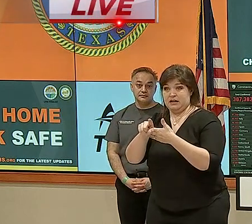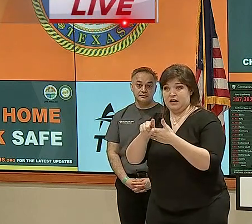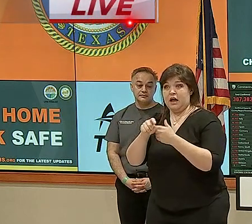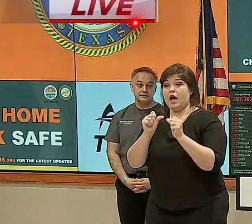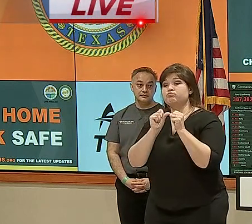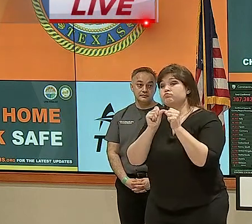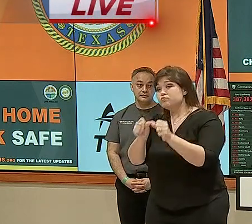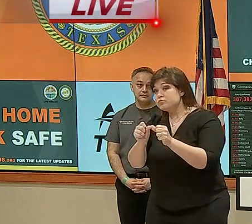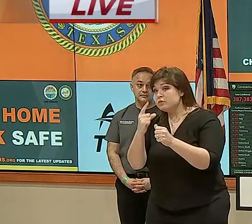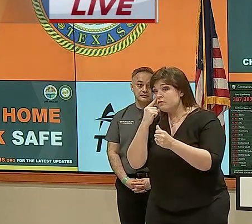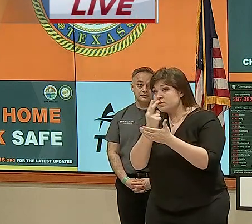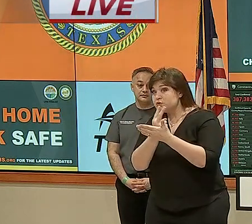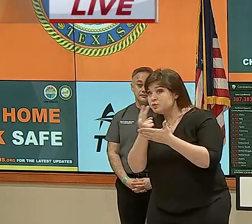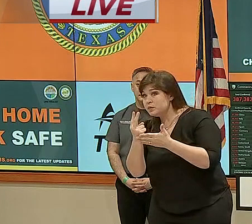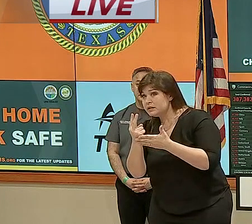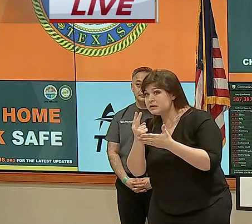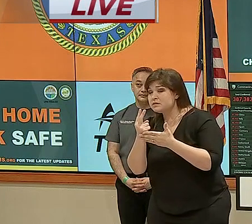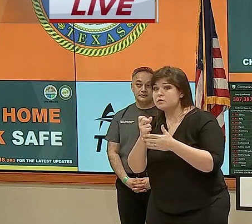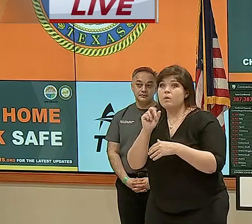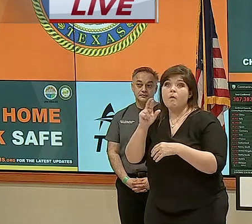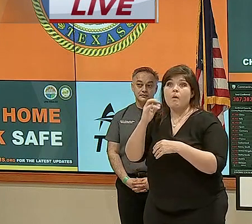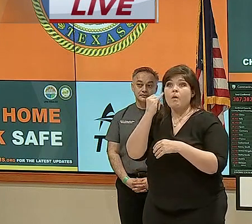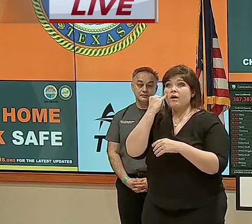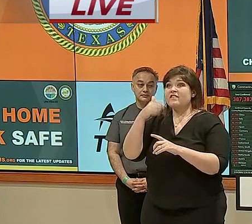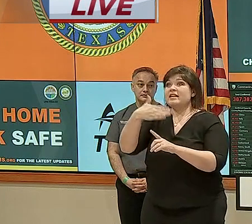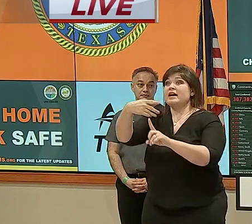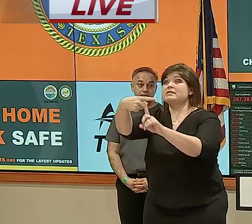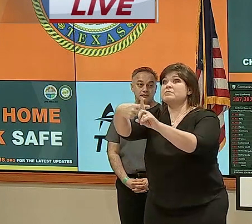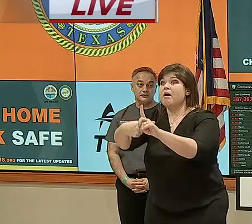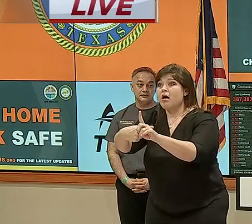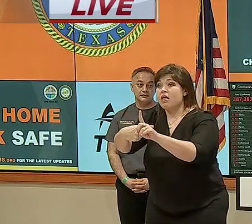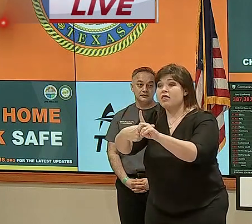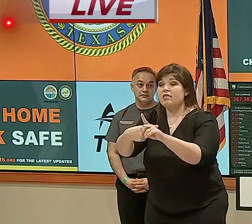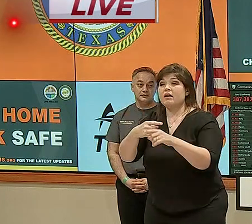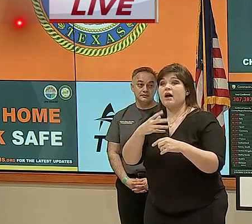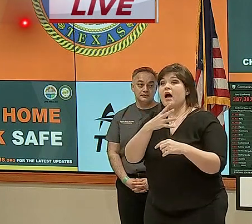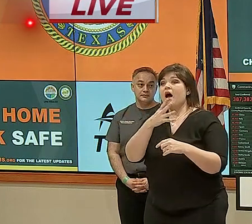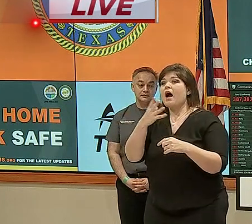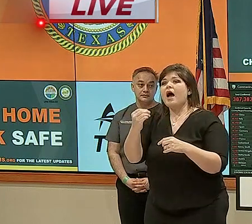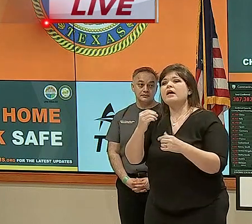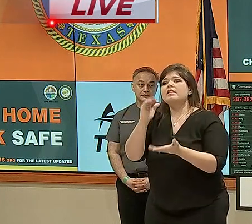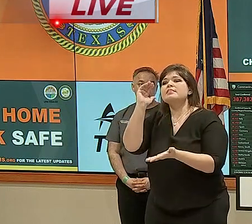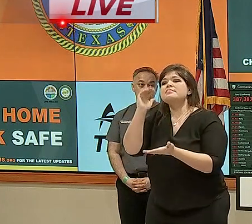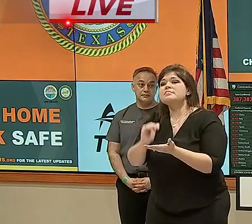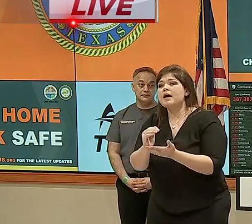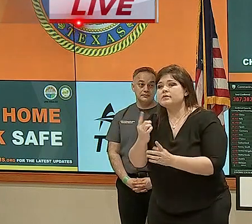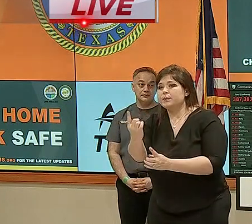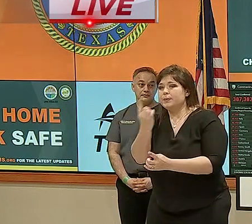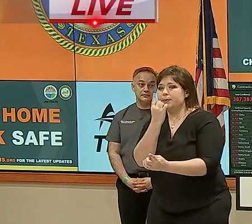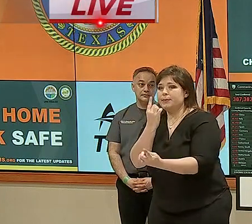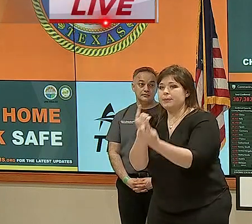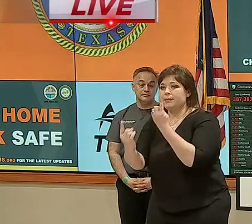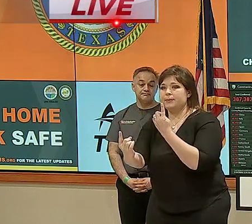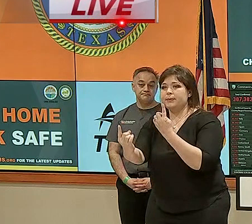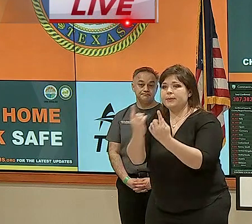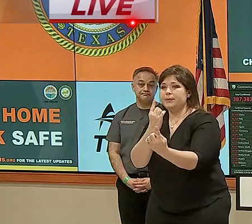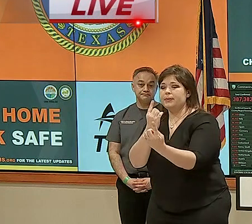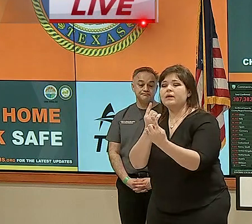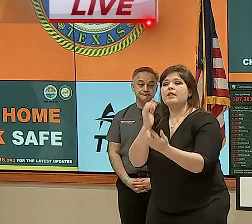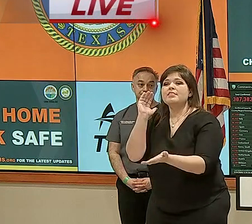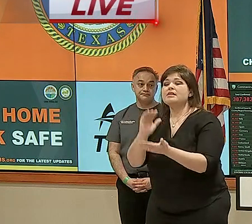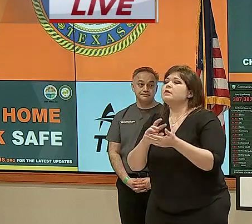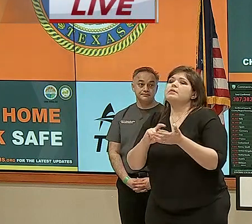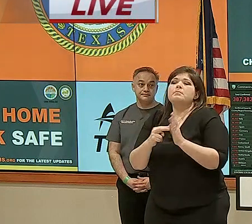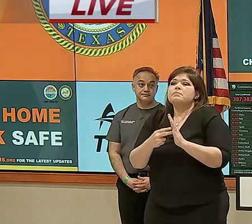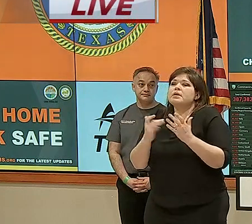time, or if it comes to us next month and the surge is spread over a 2-month period of time, it makes a huge difference.